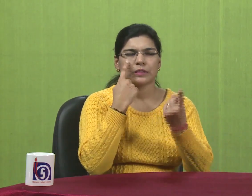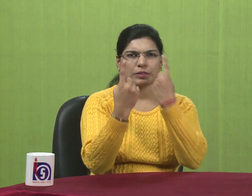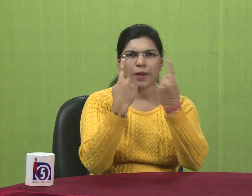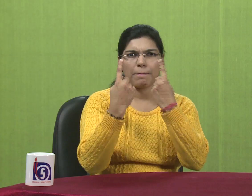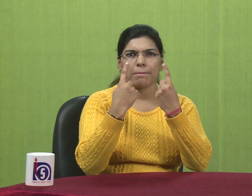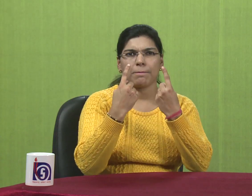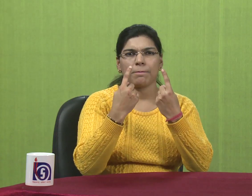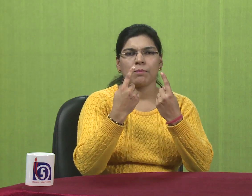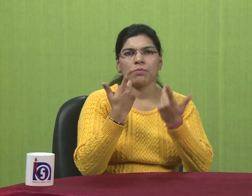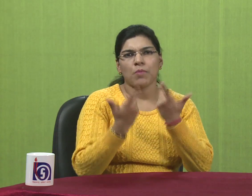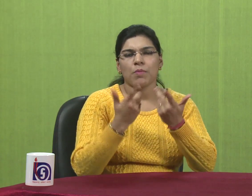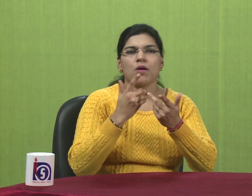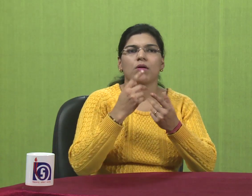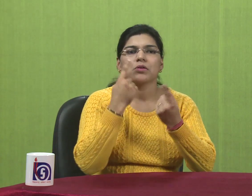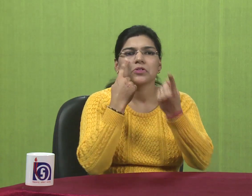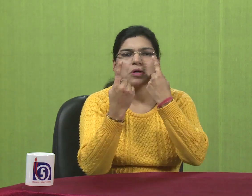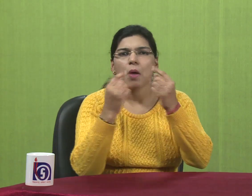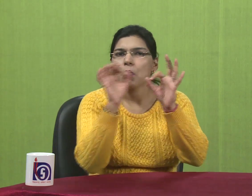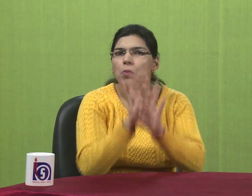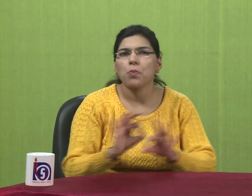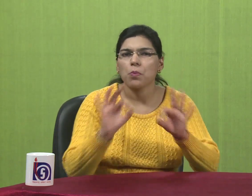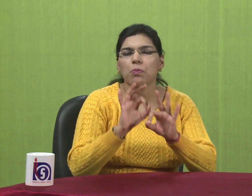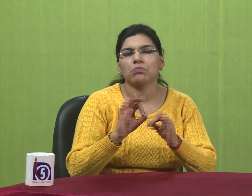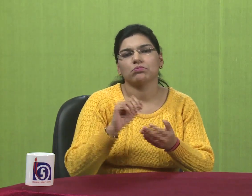You all can change character and paragraph formats.